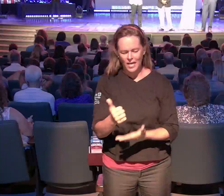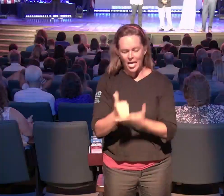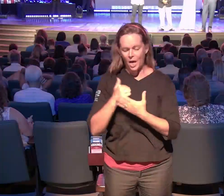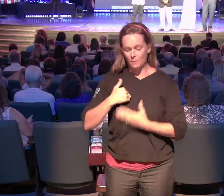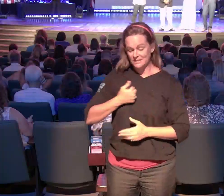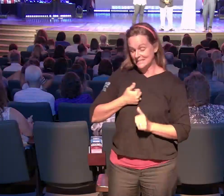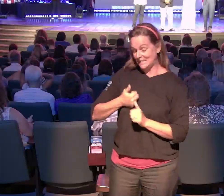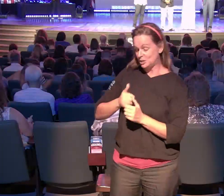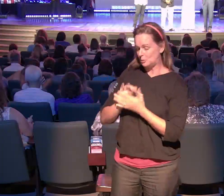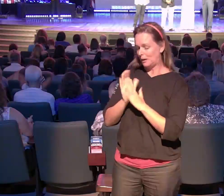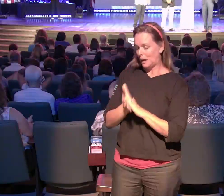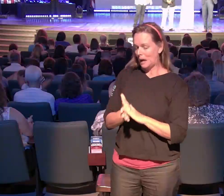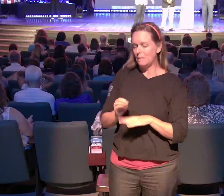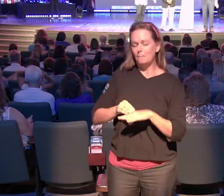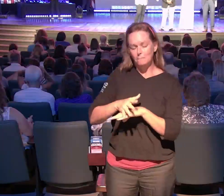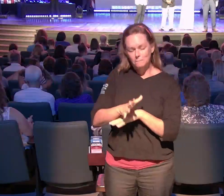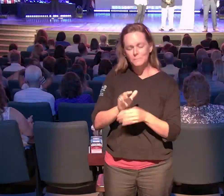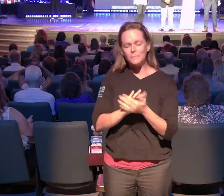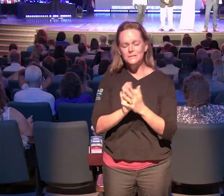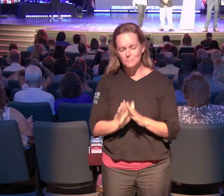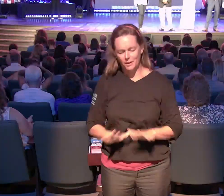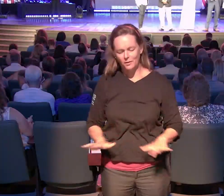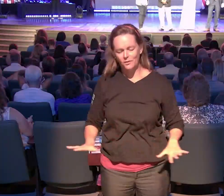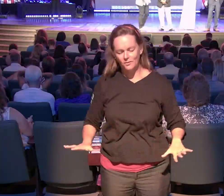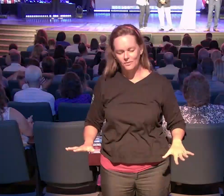in Jesus' mighty, mighty, mighty, mighty name.